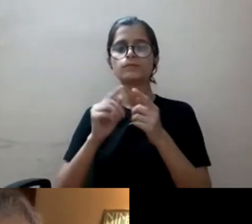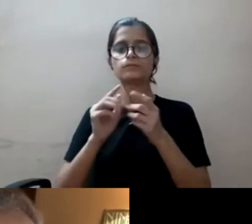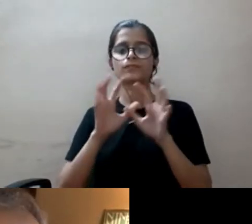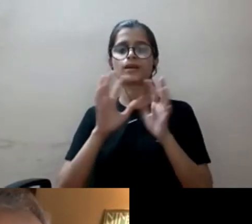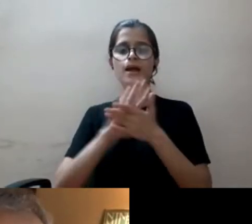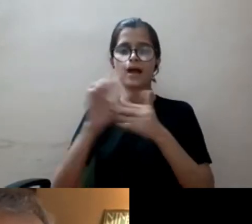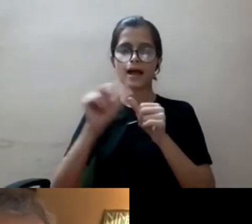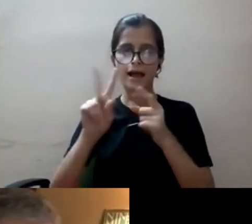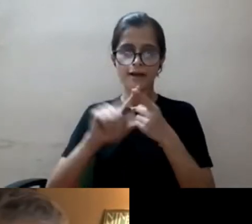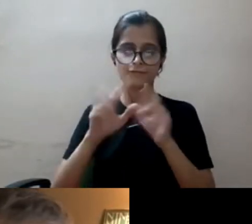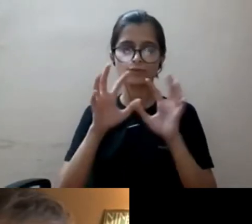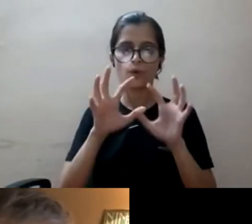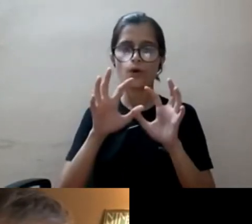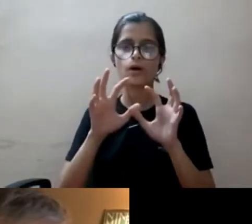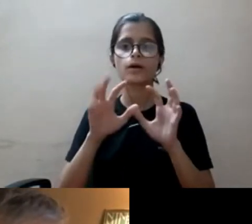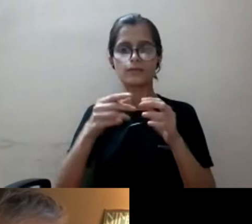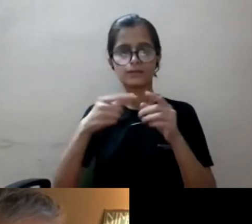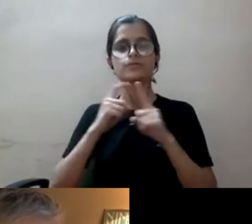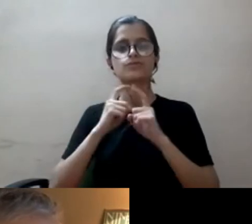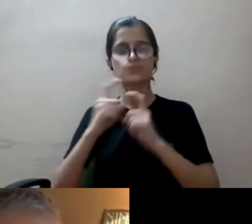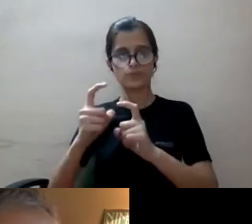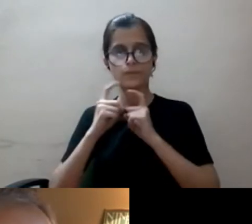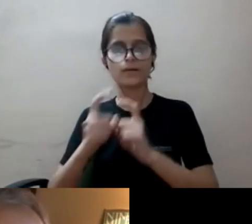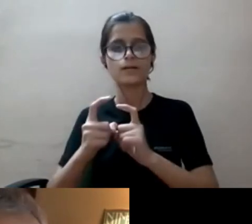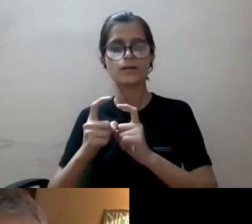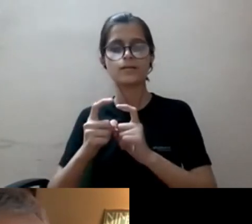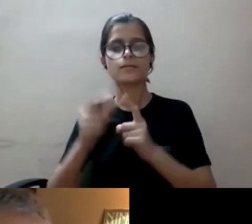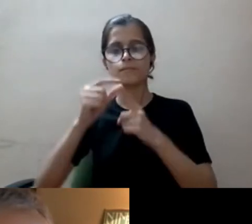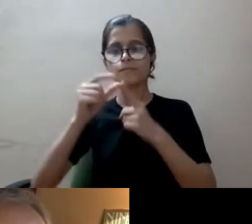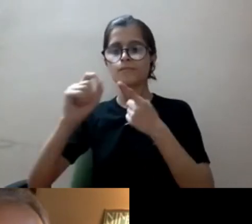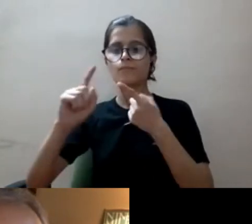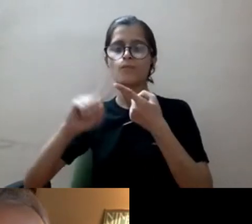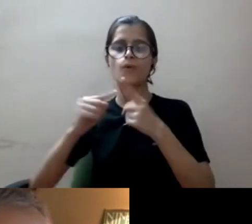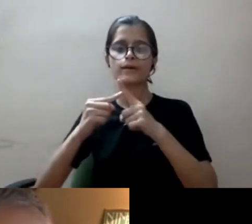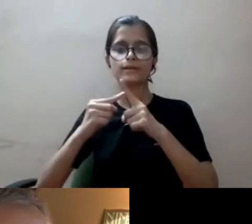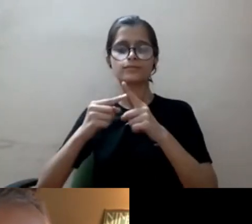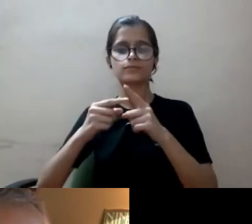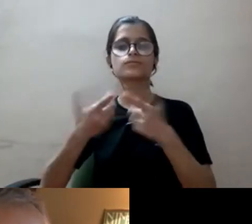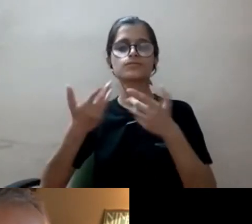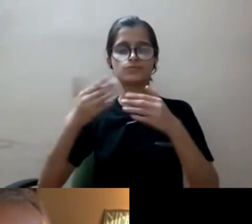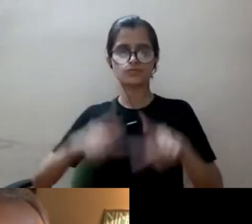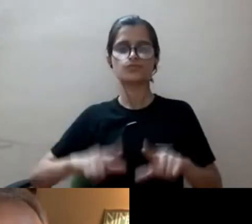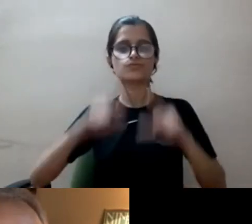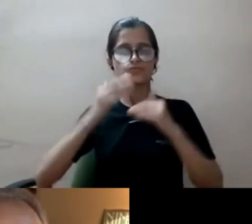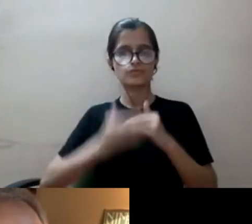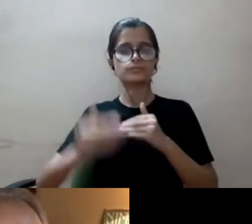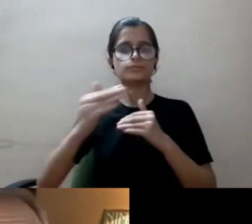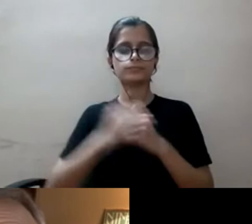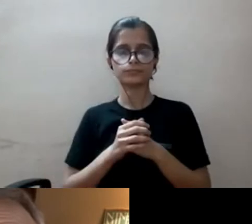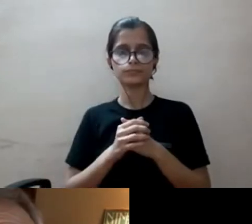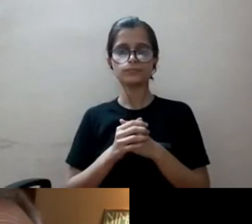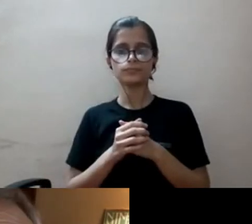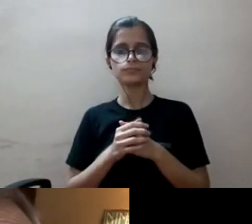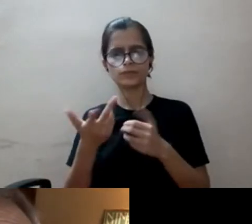A Poet's Journey, published by Simon & Schuster. Among other things, he's also been an advisor to the Metropolitan